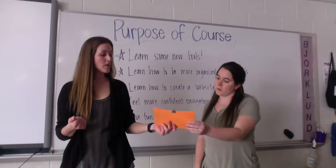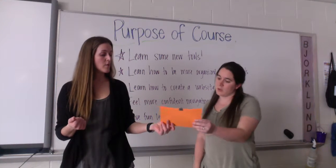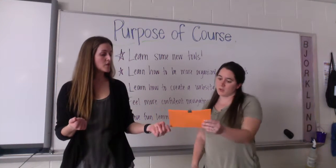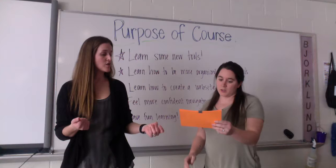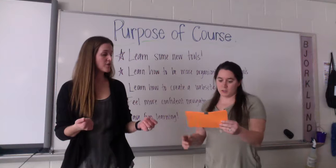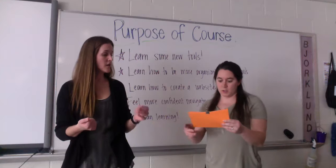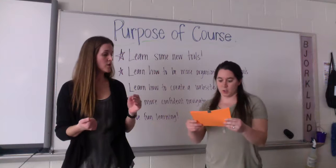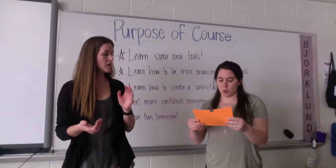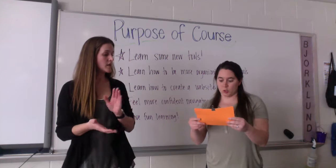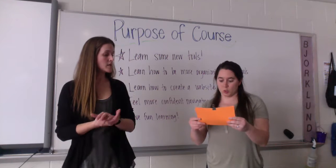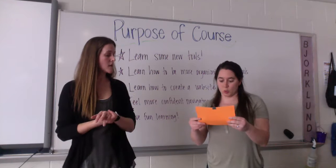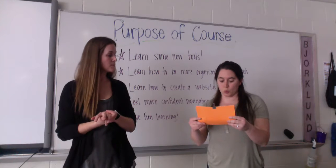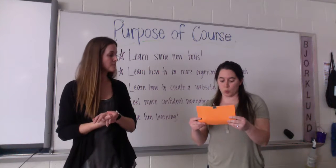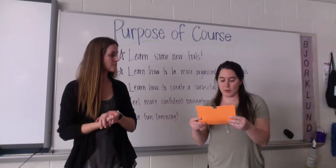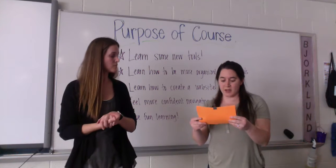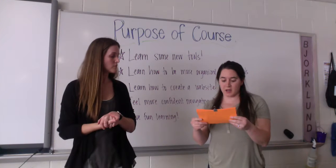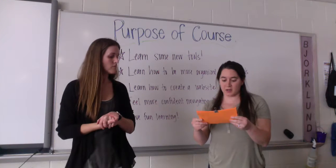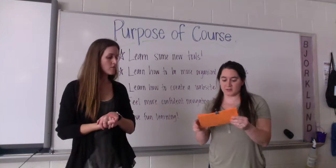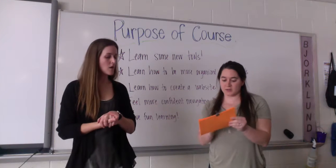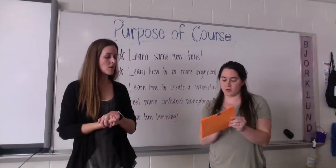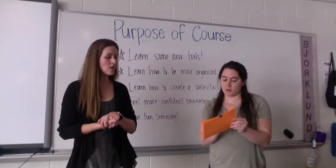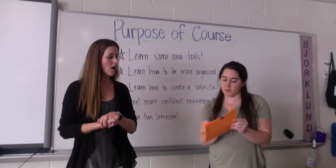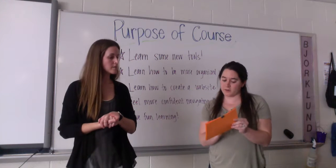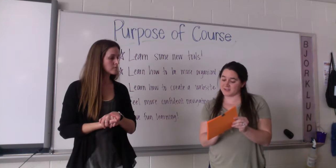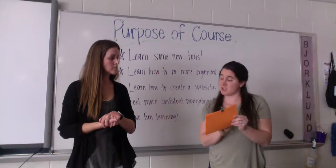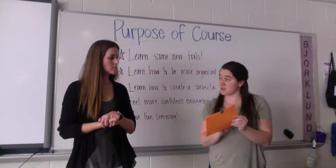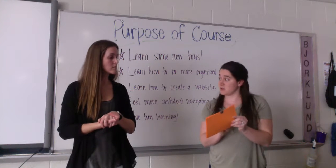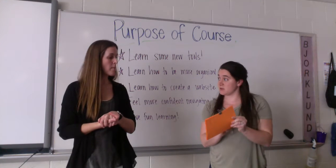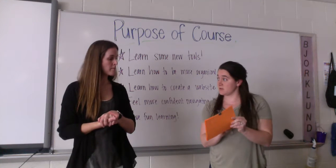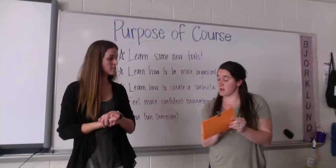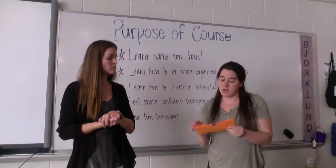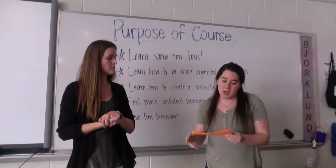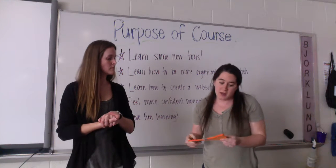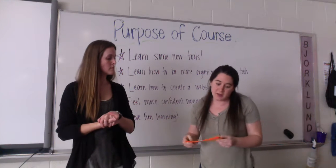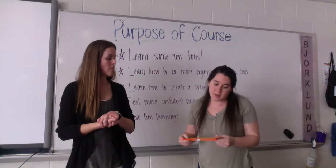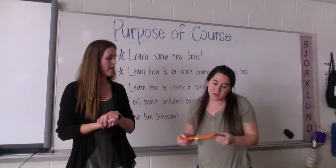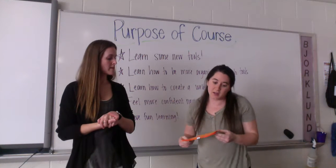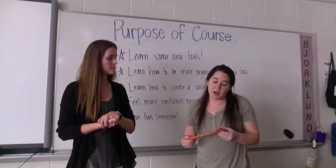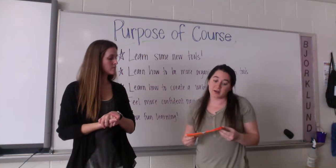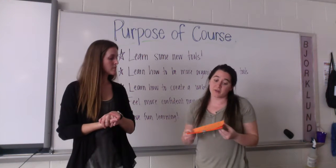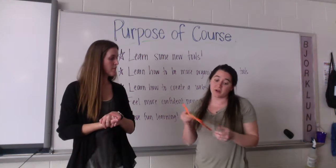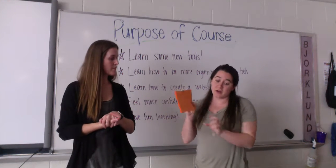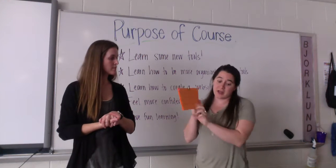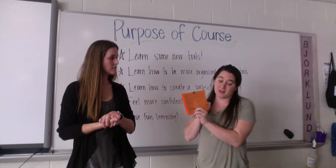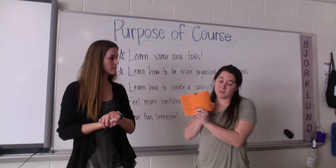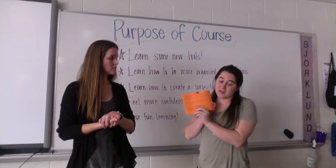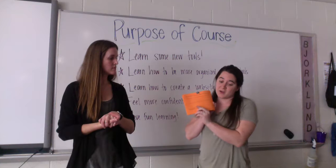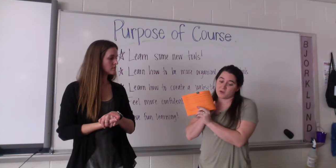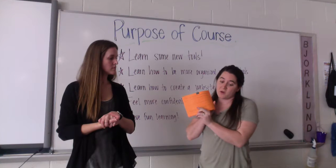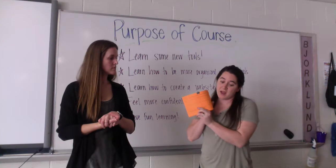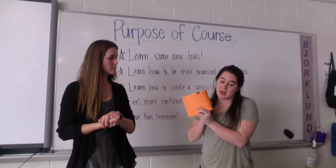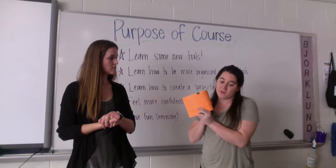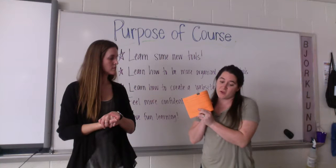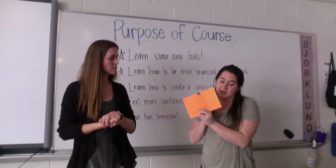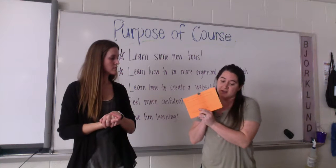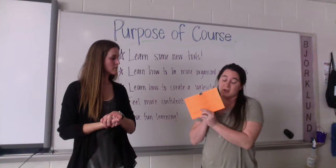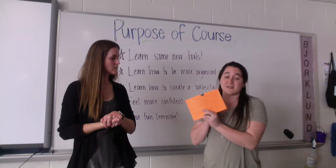want you to fill out is the suggestions, right? Another element that we want to have you answer is